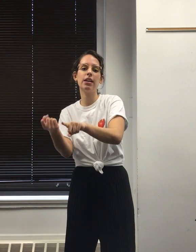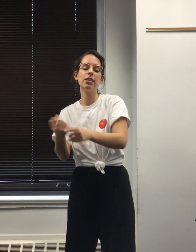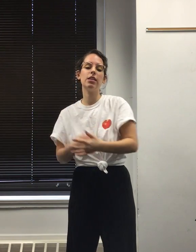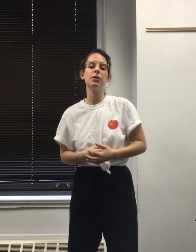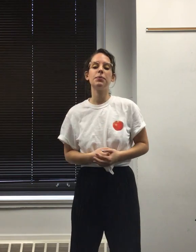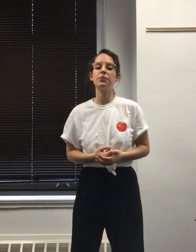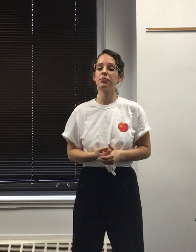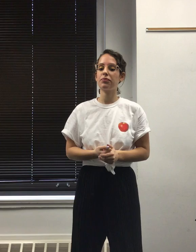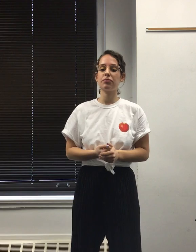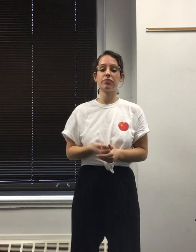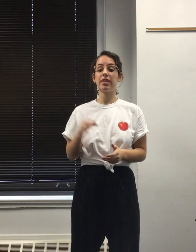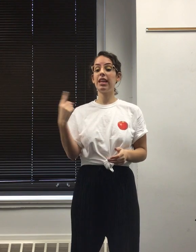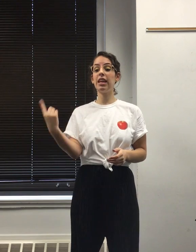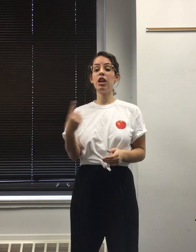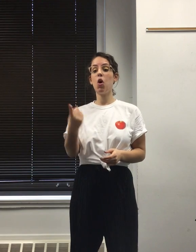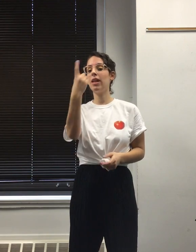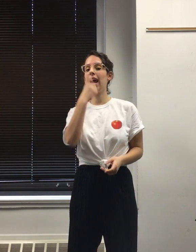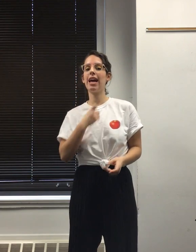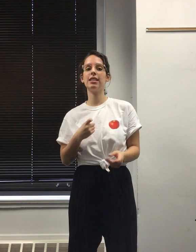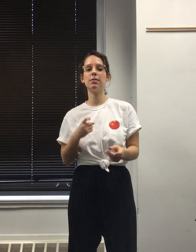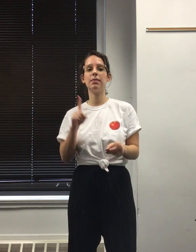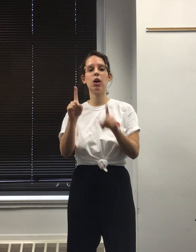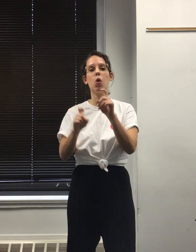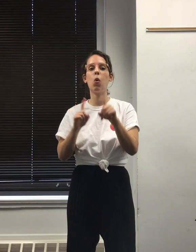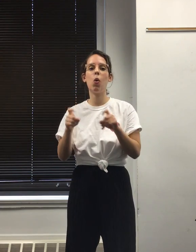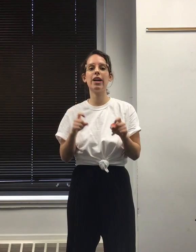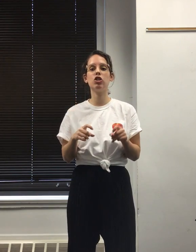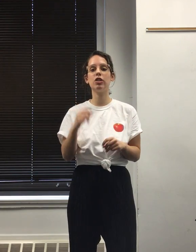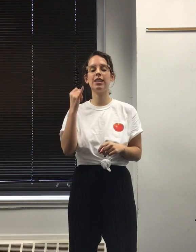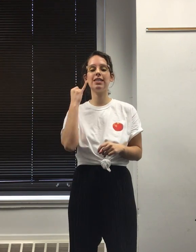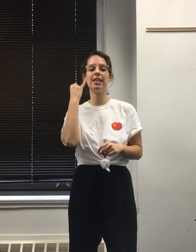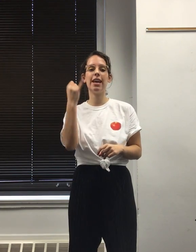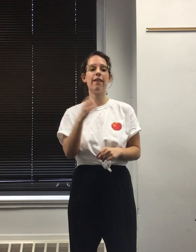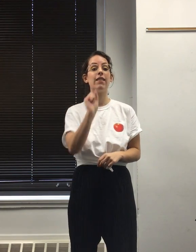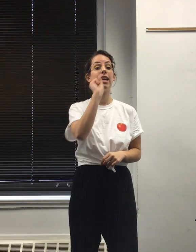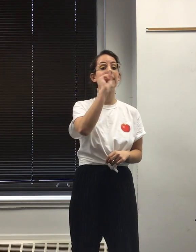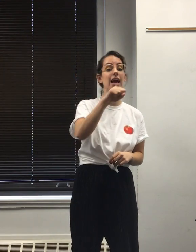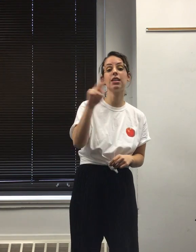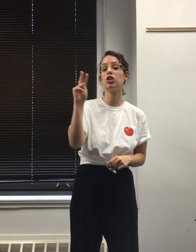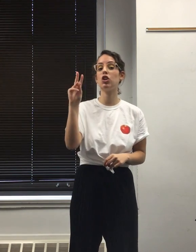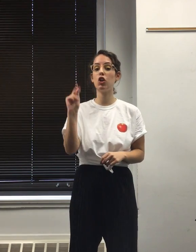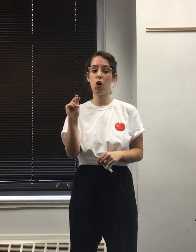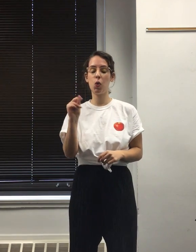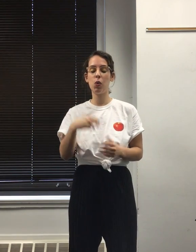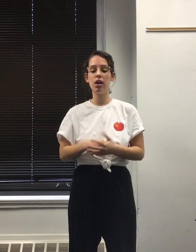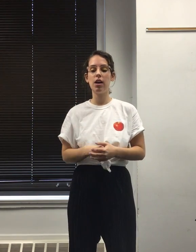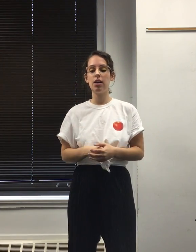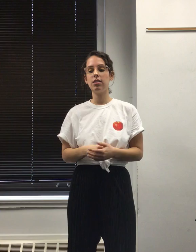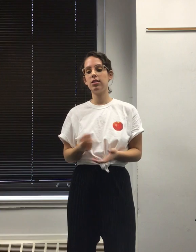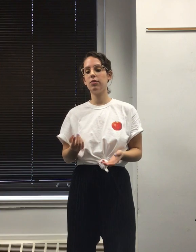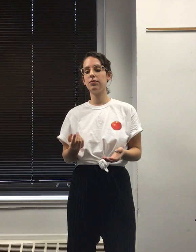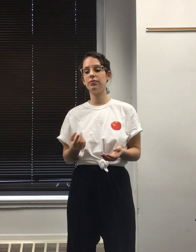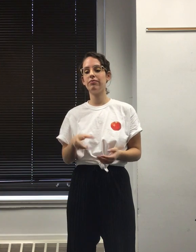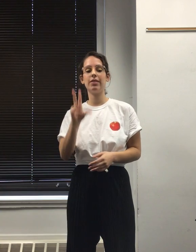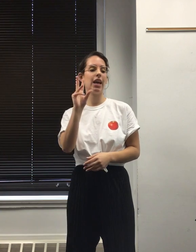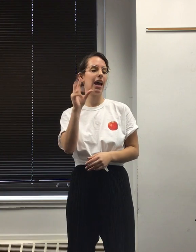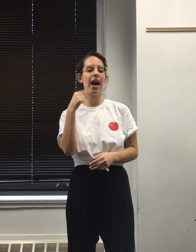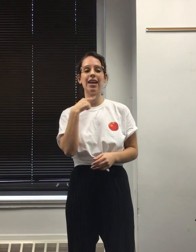yes or no. When we sat there for 45 minutes, they asked me questions, Mr. Schnorr, no, yes, Mr. Schnorr, no. And I said no. When they finally came